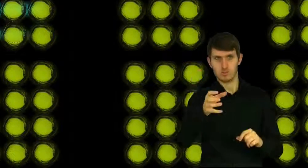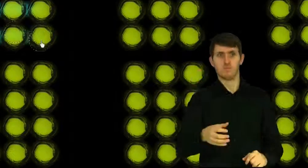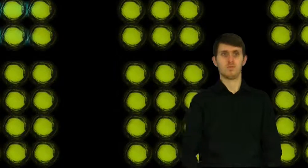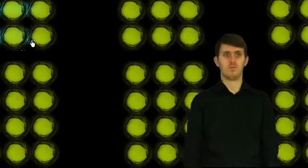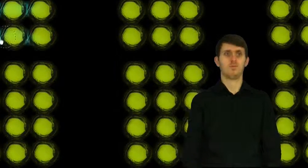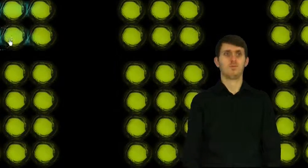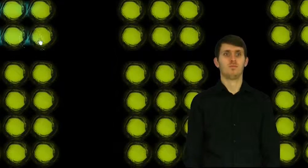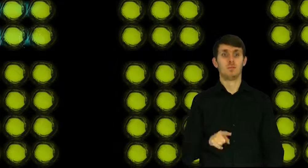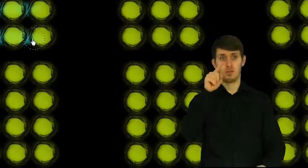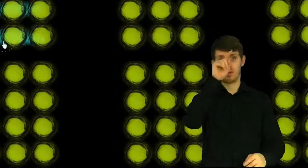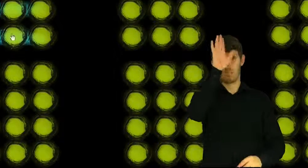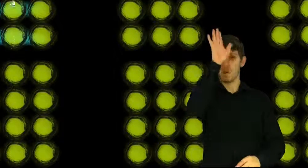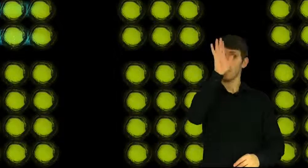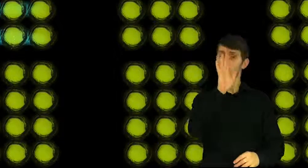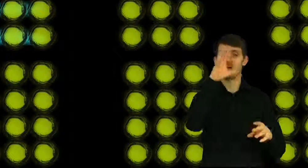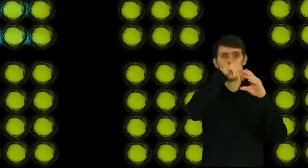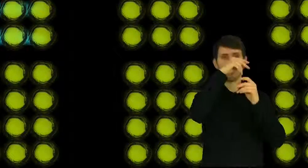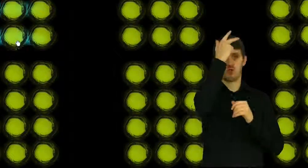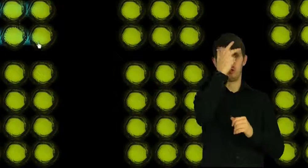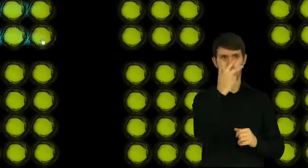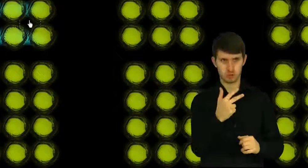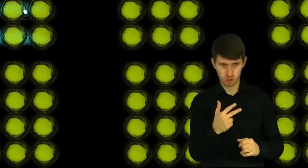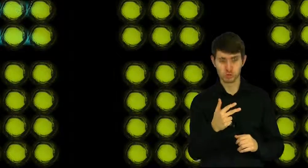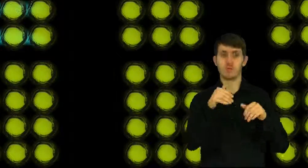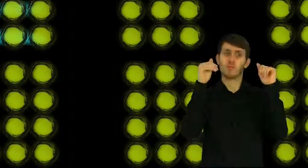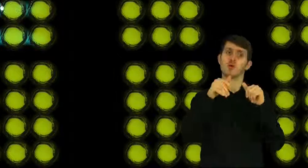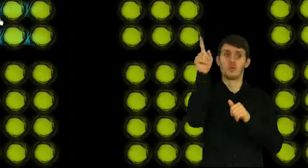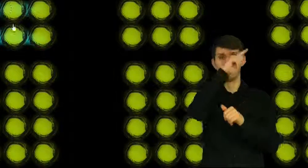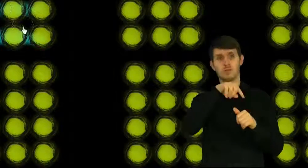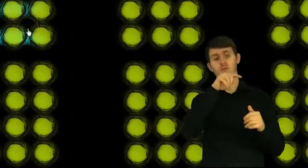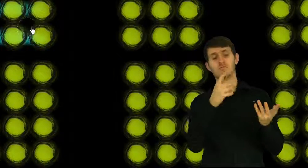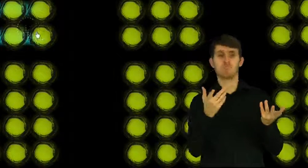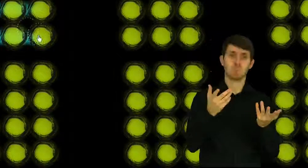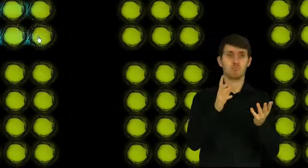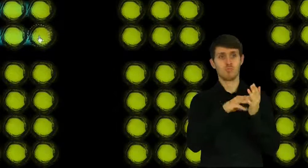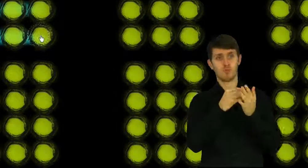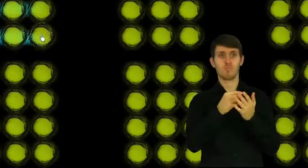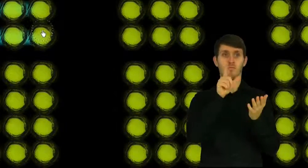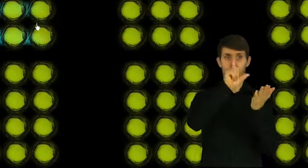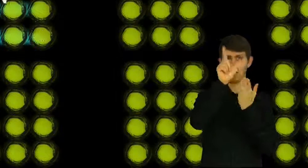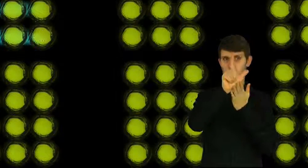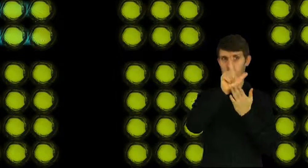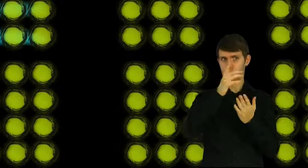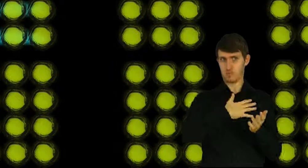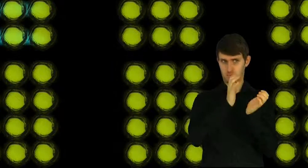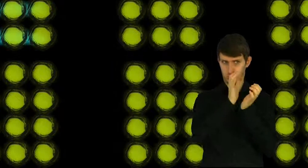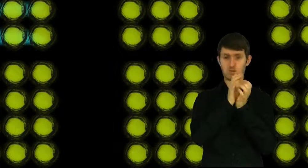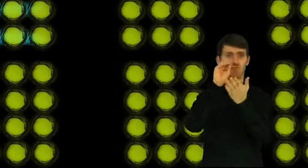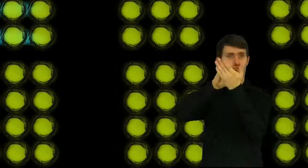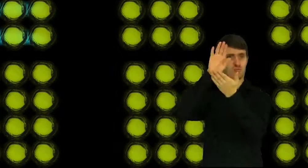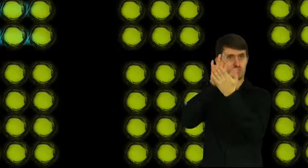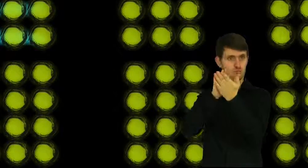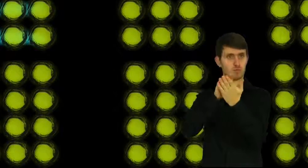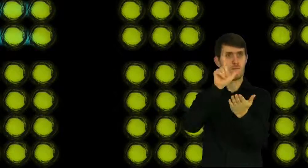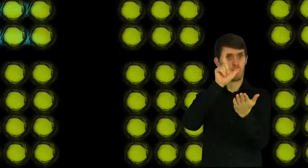4 groups of 3. So I could view 12 as being 4 groups of 3. And the way that we would